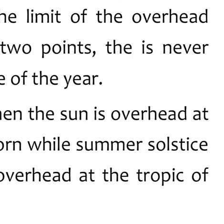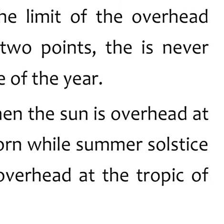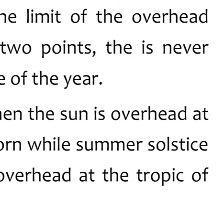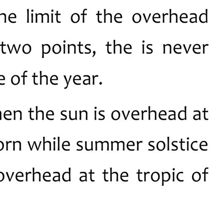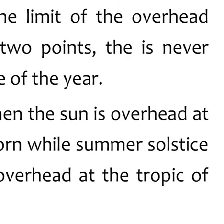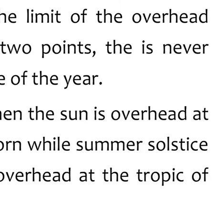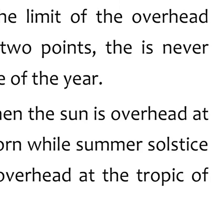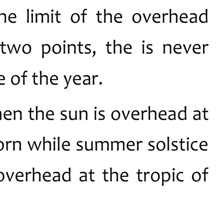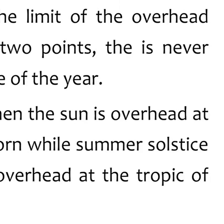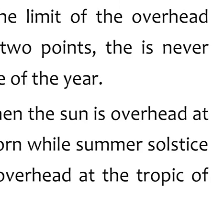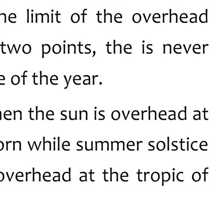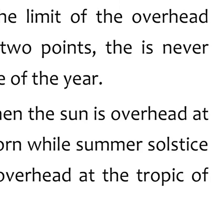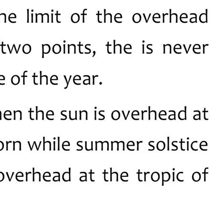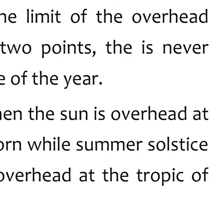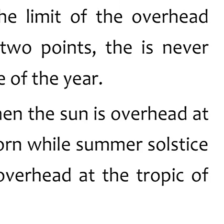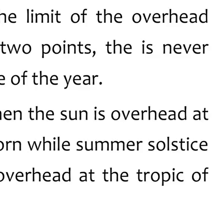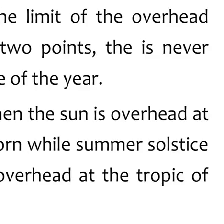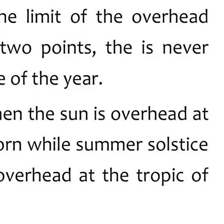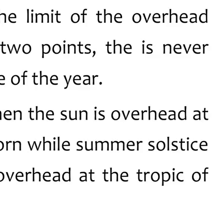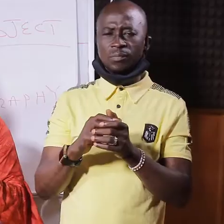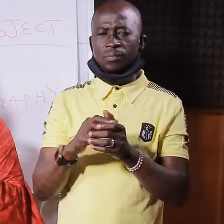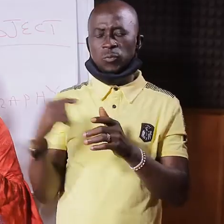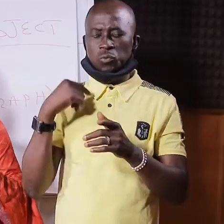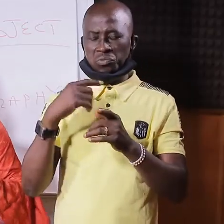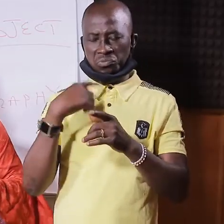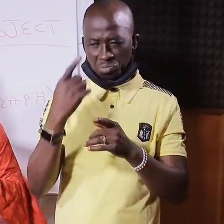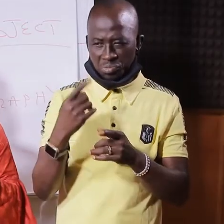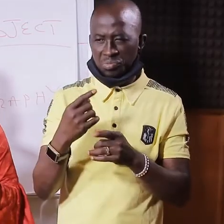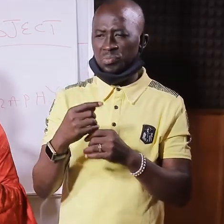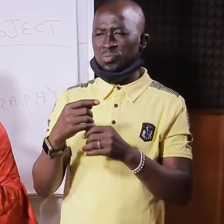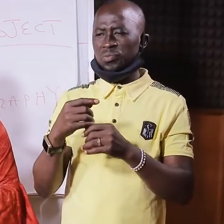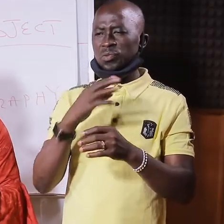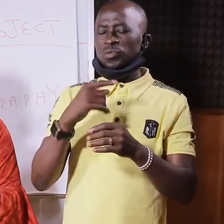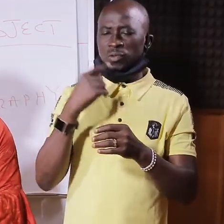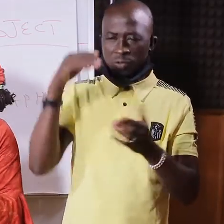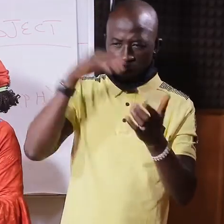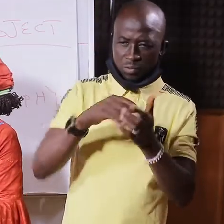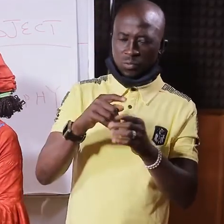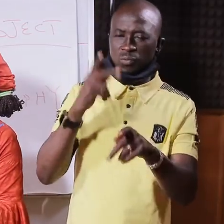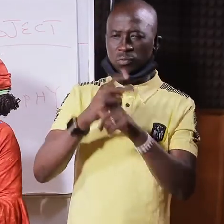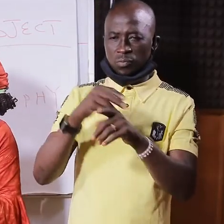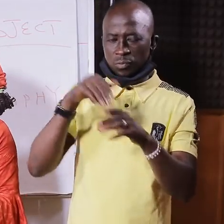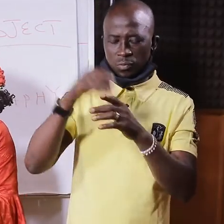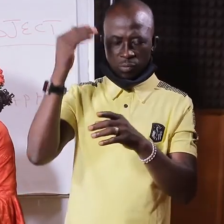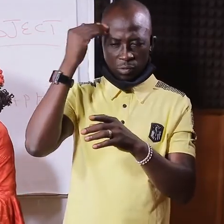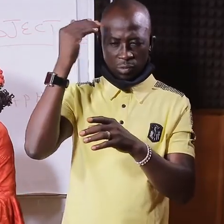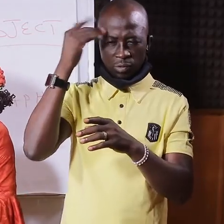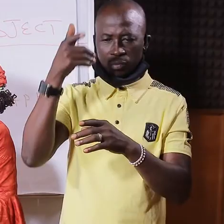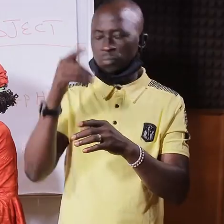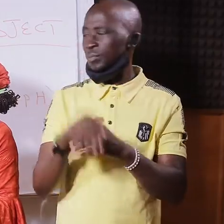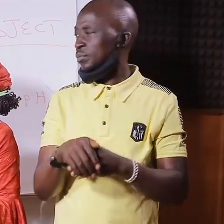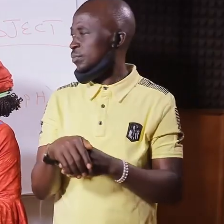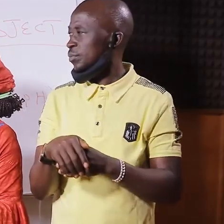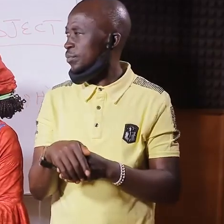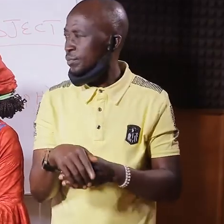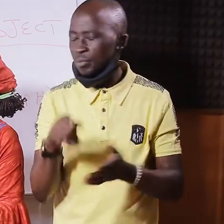when the sun is overhead at the Tropic of Cancer. We've said it, we'll say it again so that it remains in your head. Now,